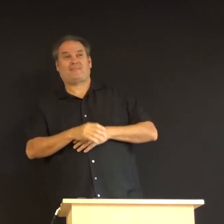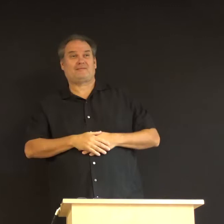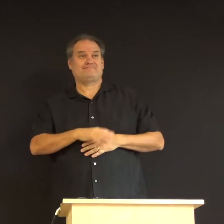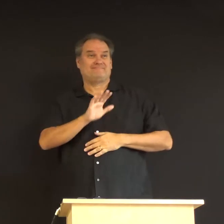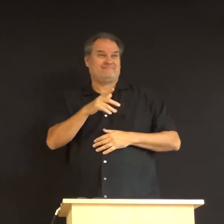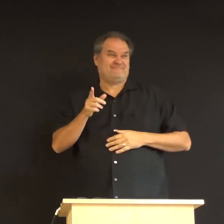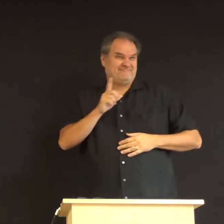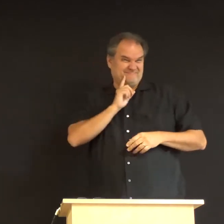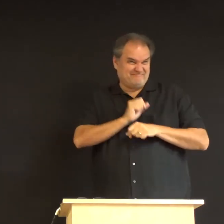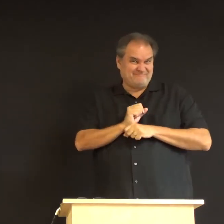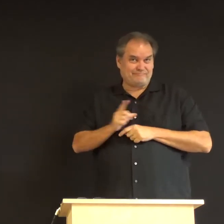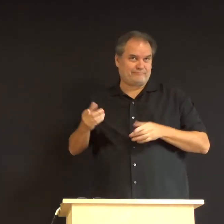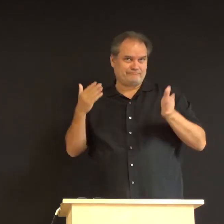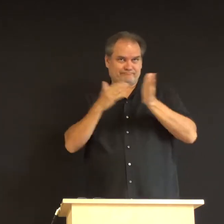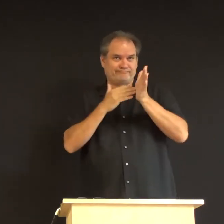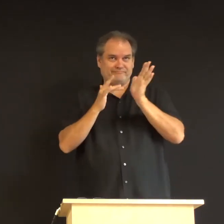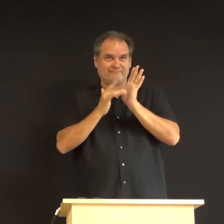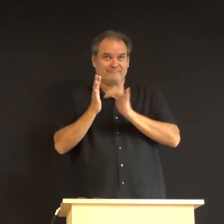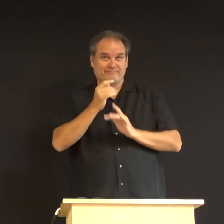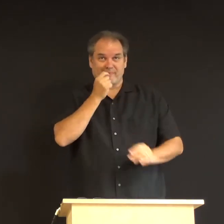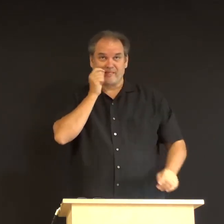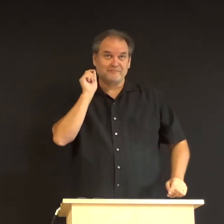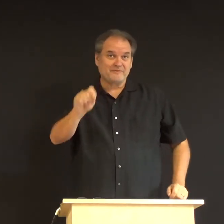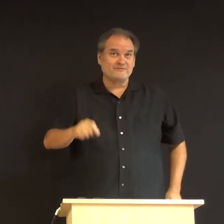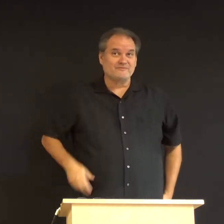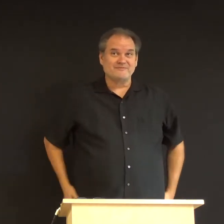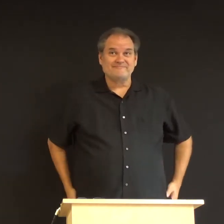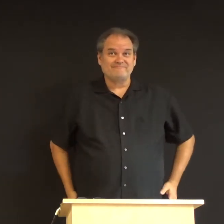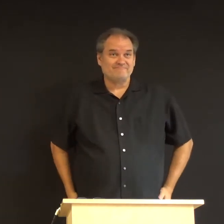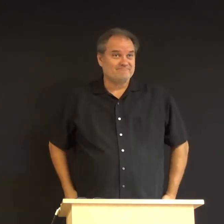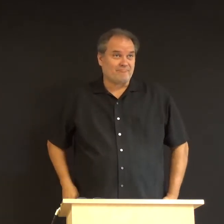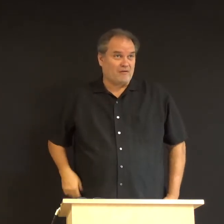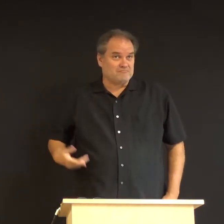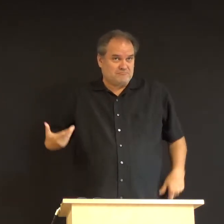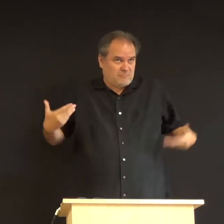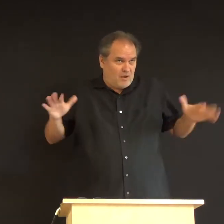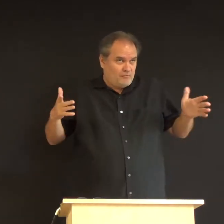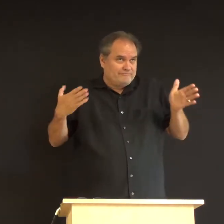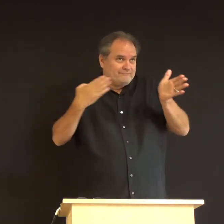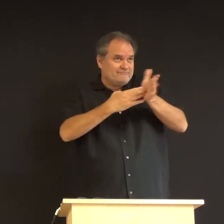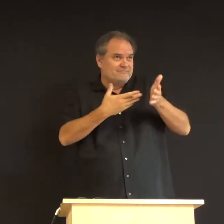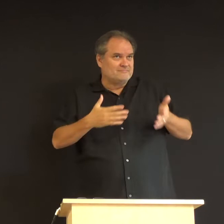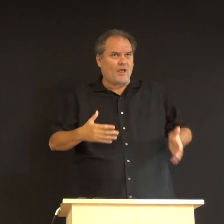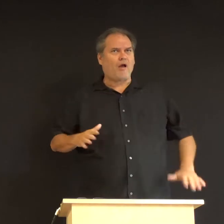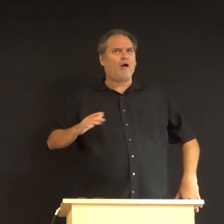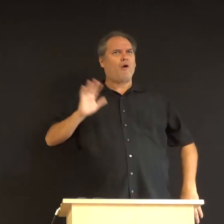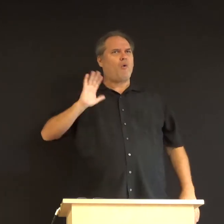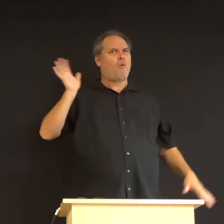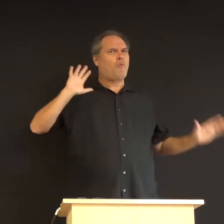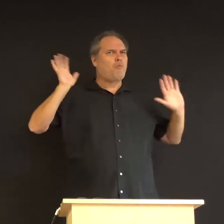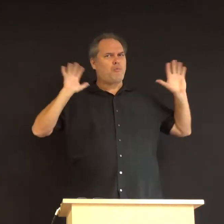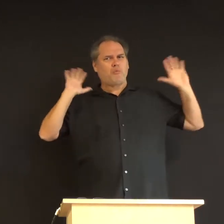And people that say, oh, I'm not against Jesus, but I don't want to go to church. You're already against